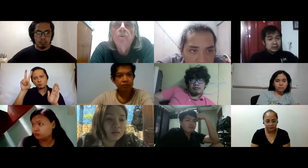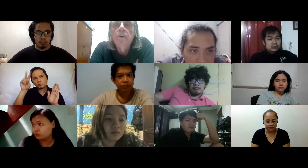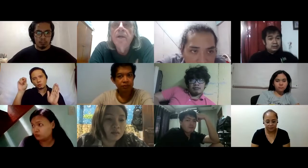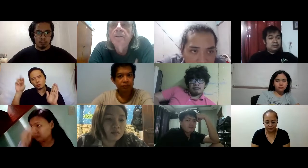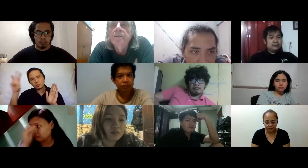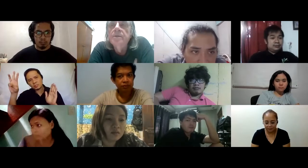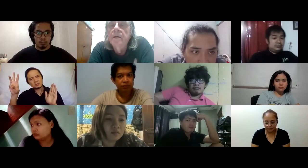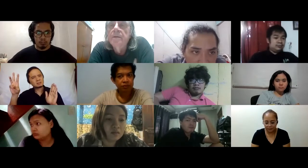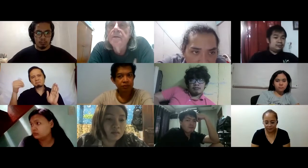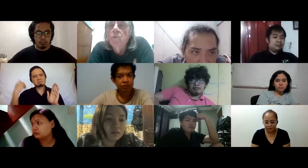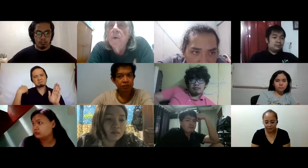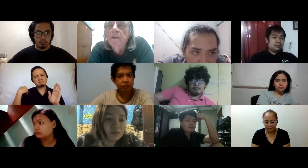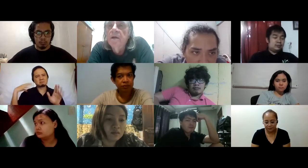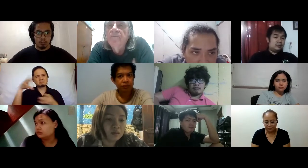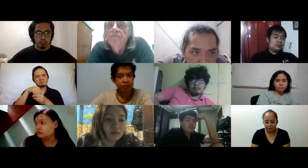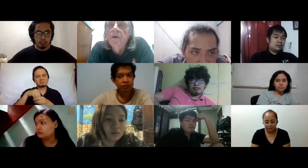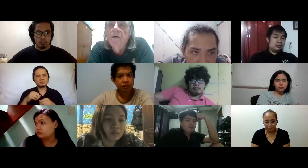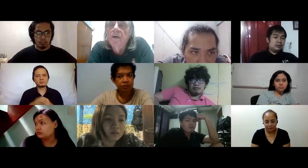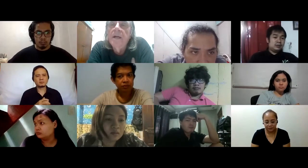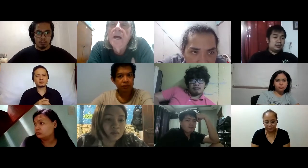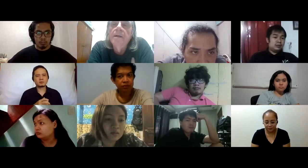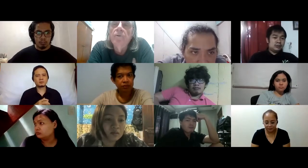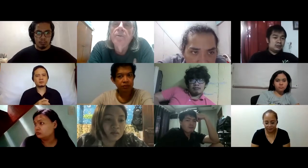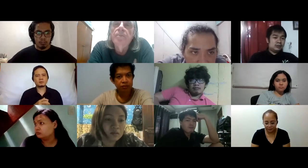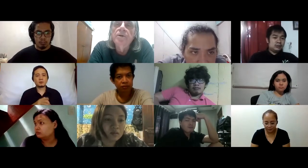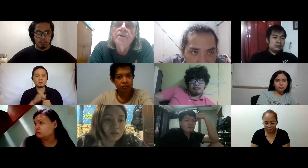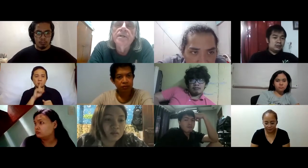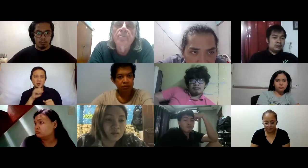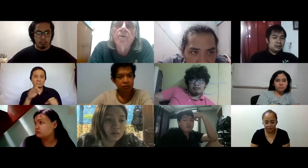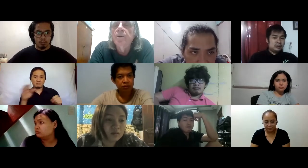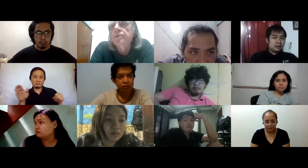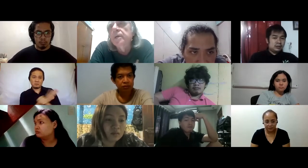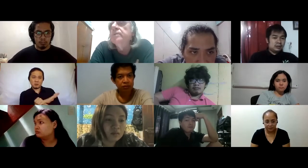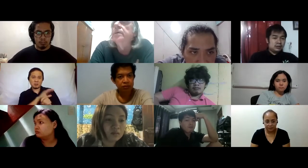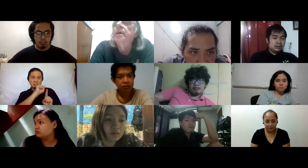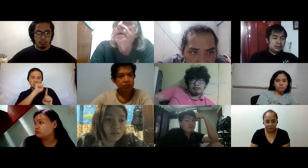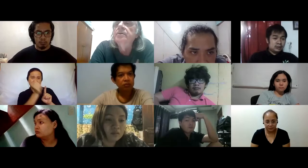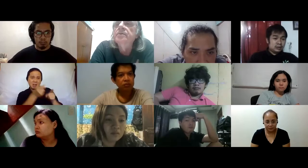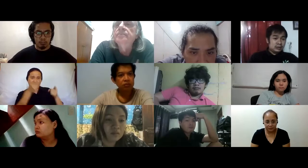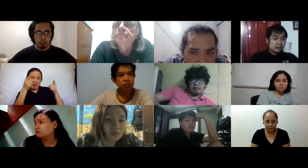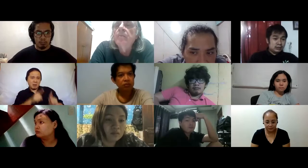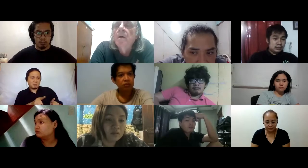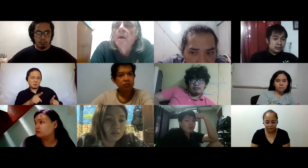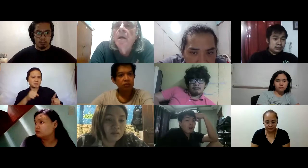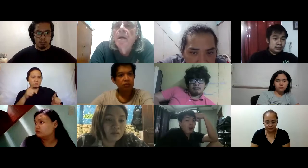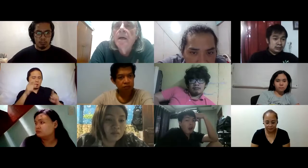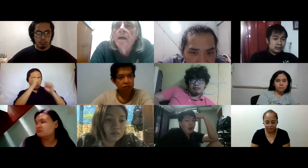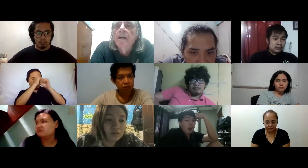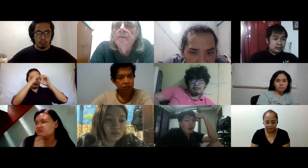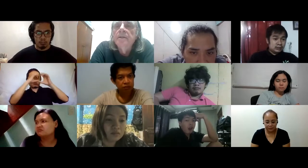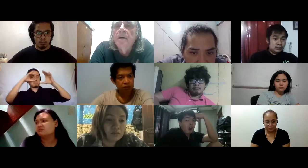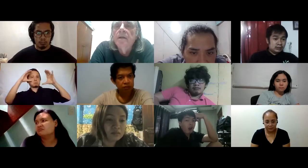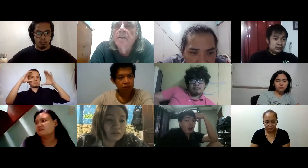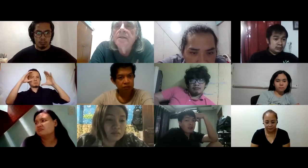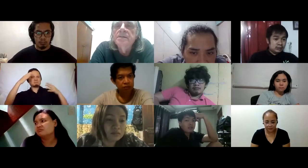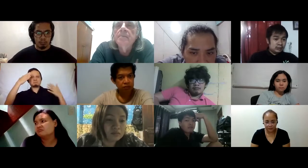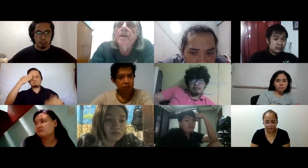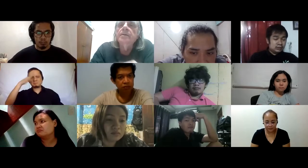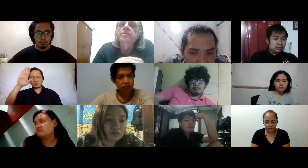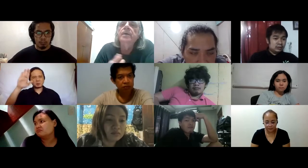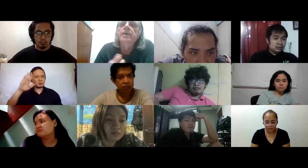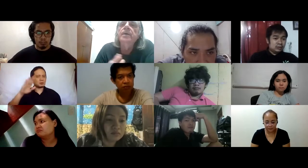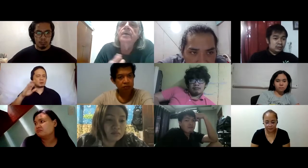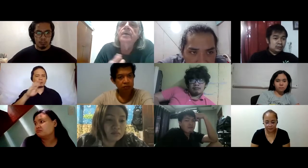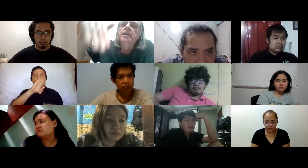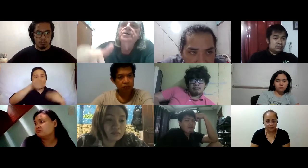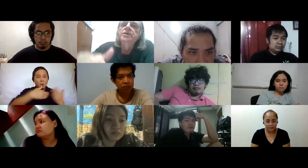I don't really understand it well enough. I mean, I know the person they were protesting against, and it seemed like